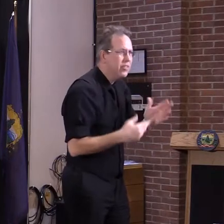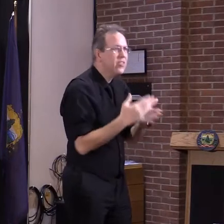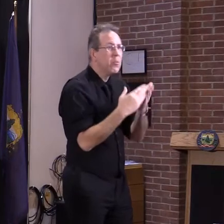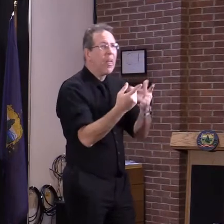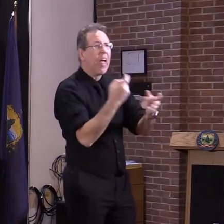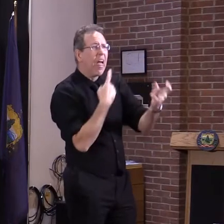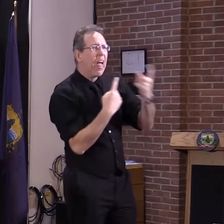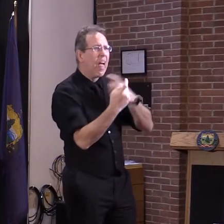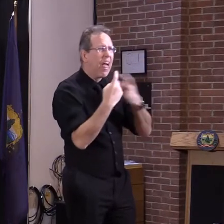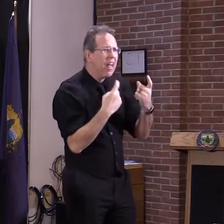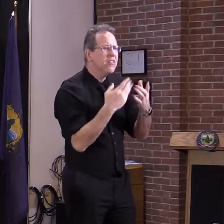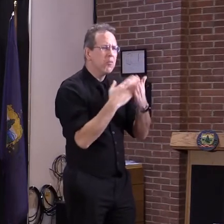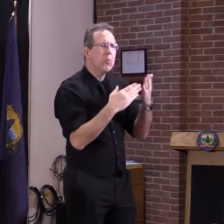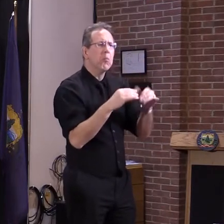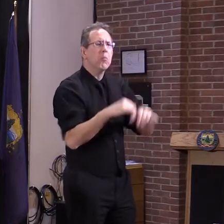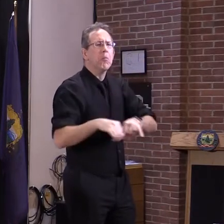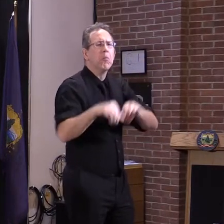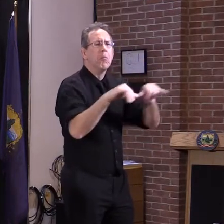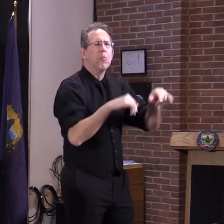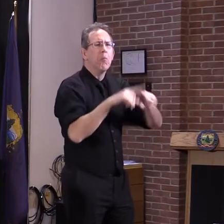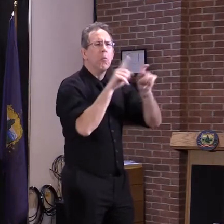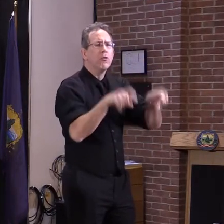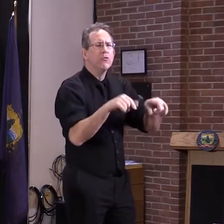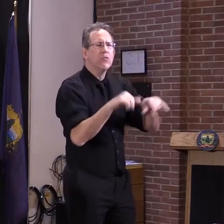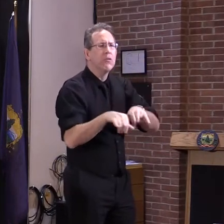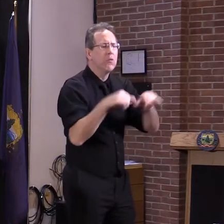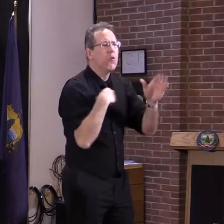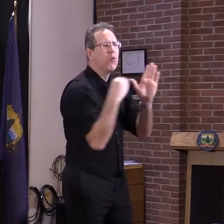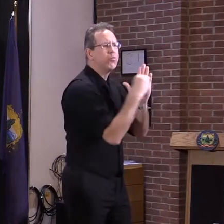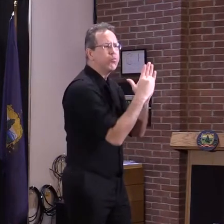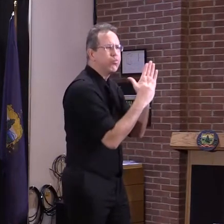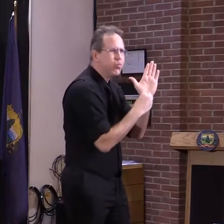we've introduced into the program called presumptive contacts.